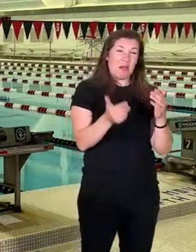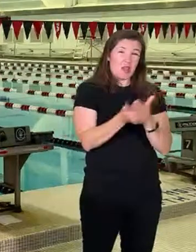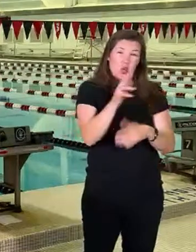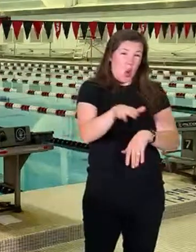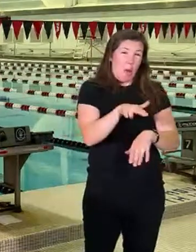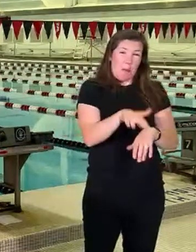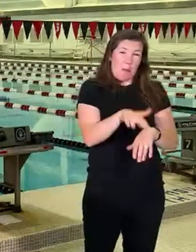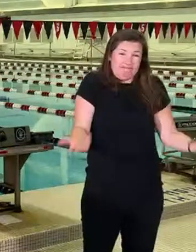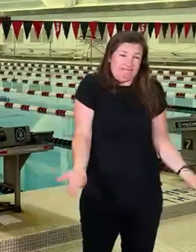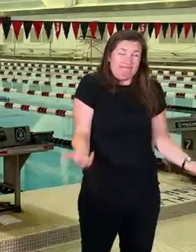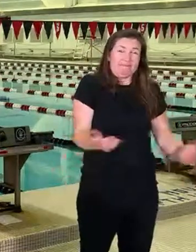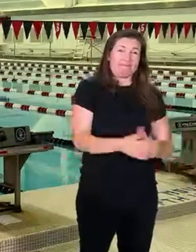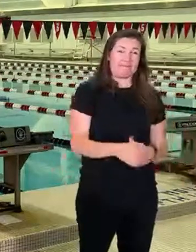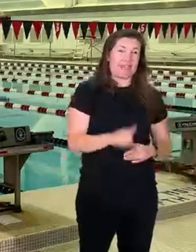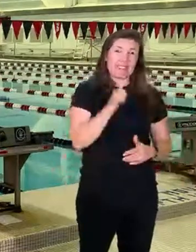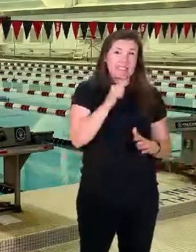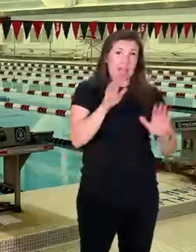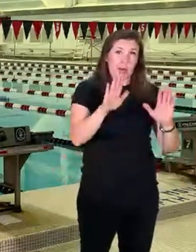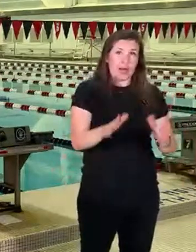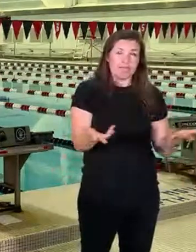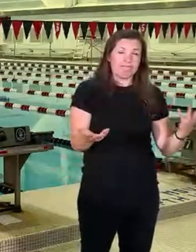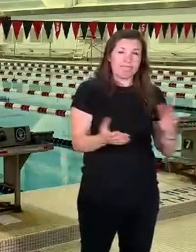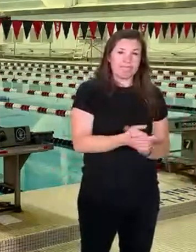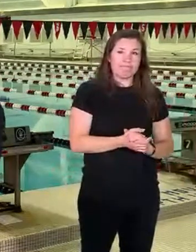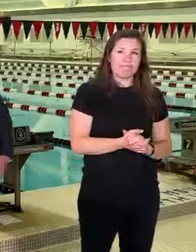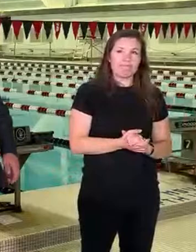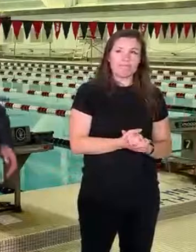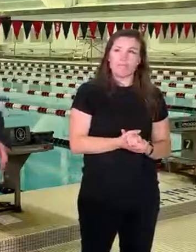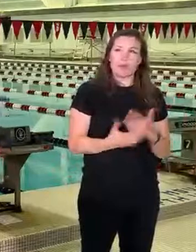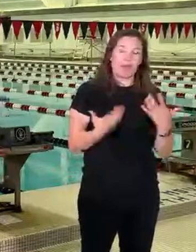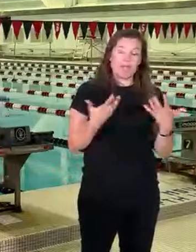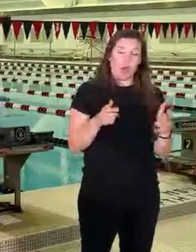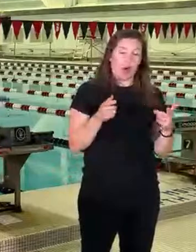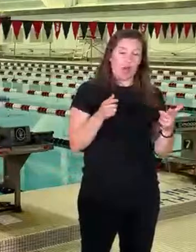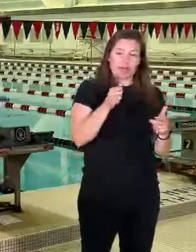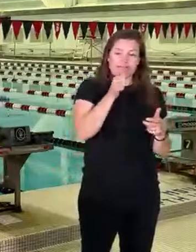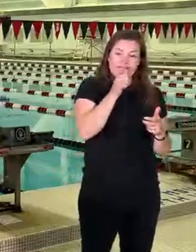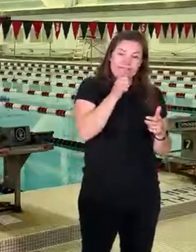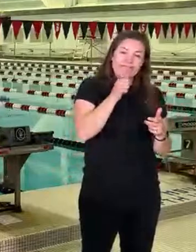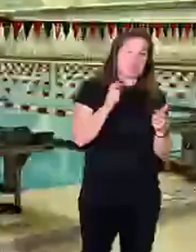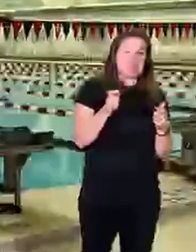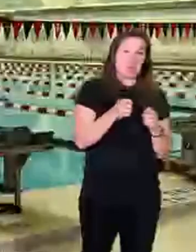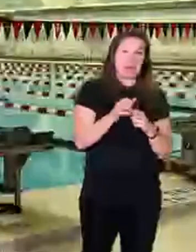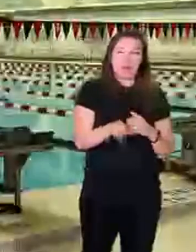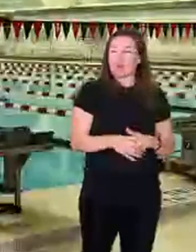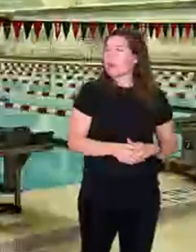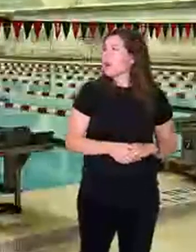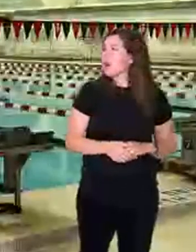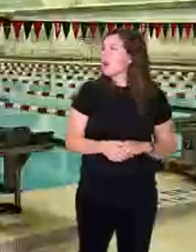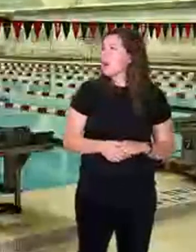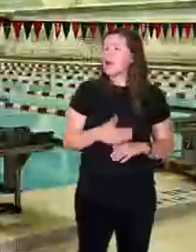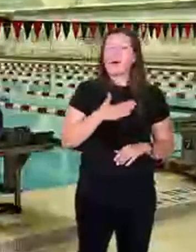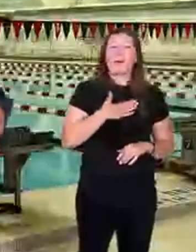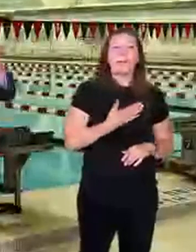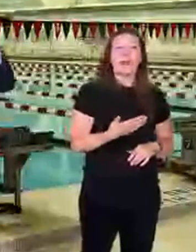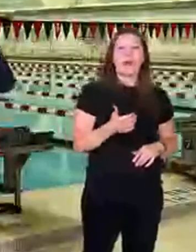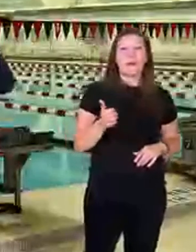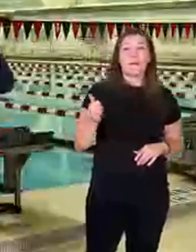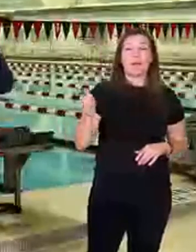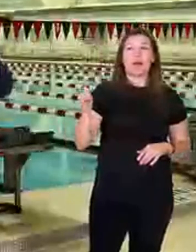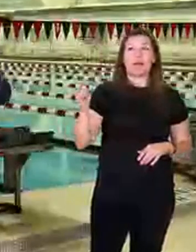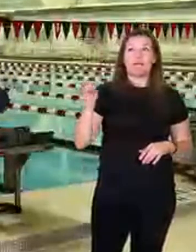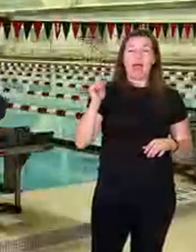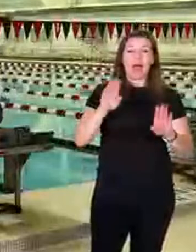normal, and it's not a great normal. It's not something that we want to deal with. I have to admit, I left my back door, upper